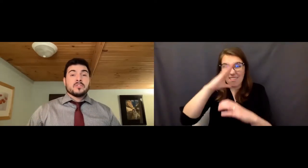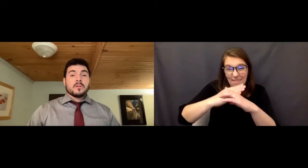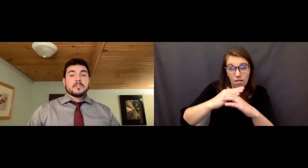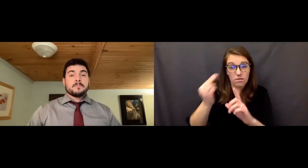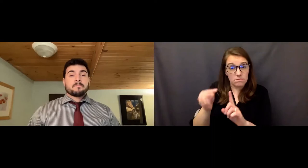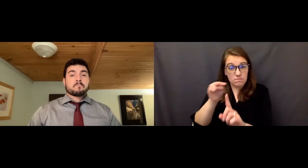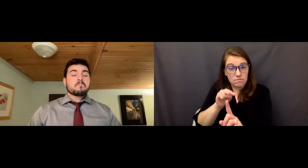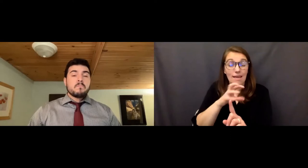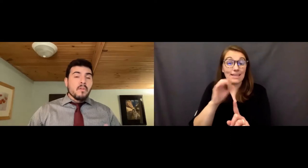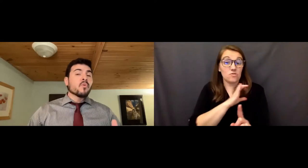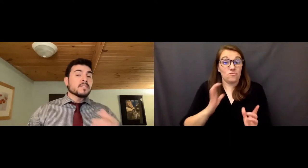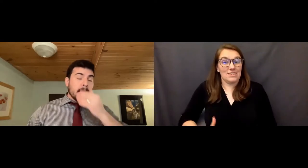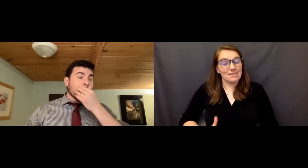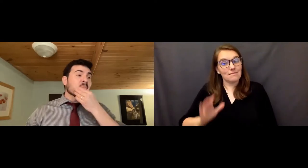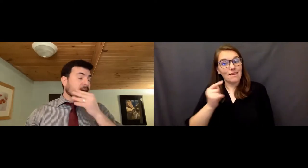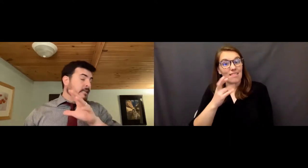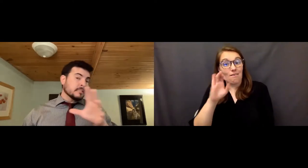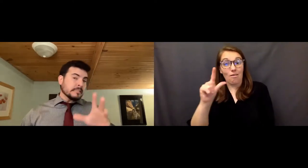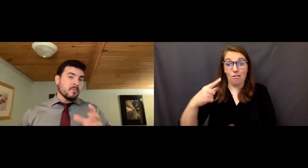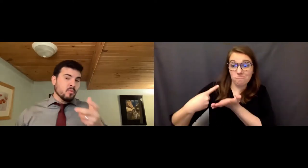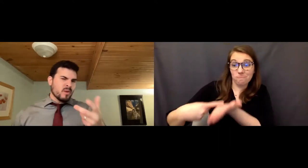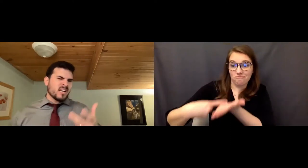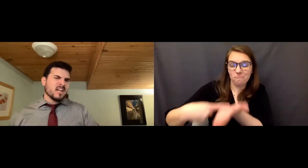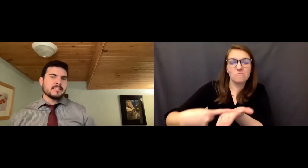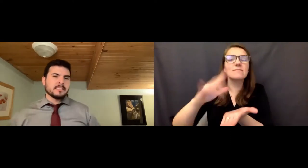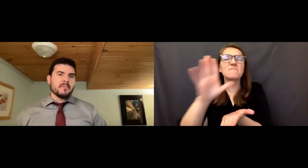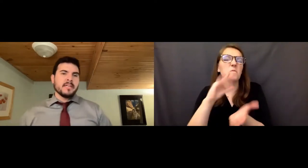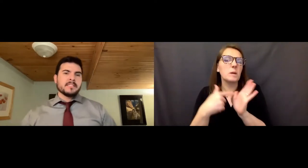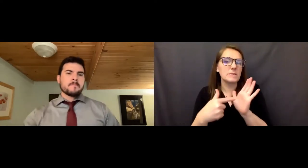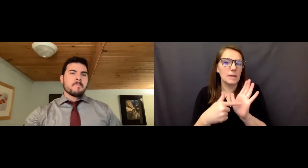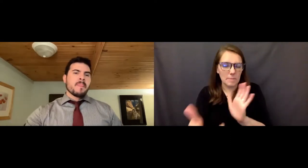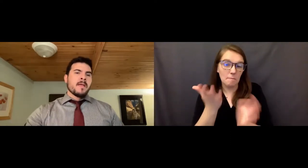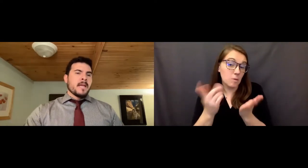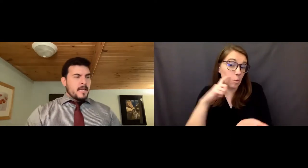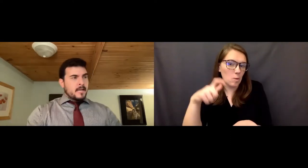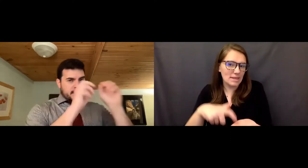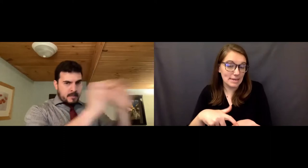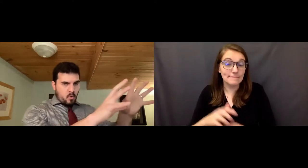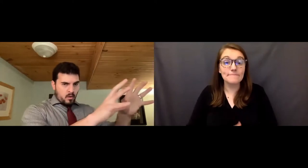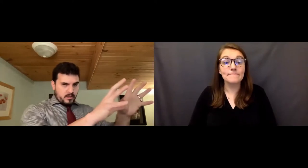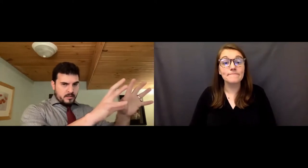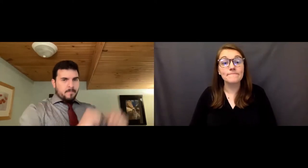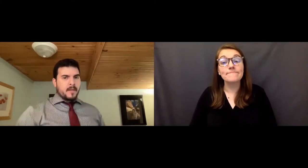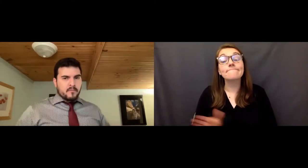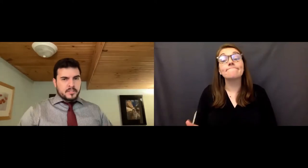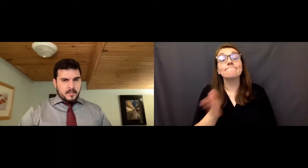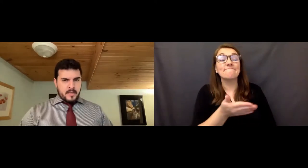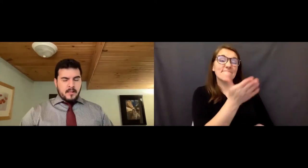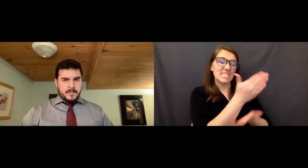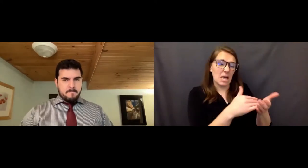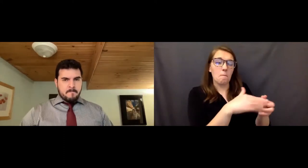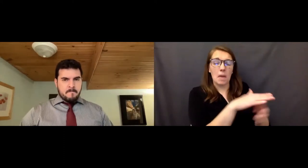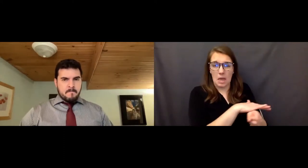ethical discourse. For example, and I think some of you will recognize some of these, in some quarters of